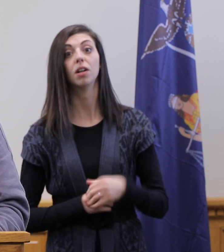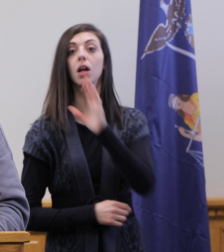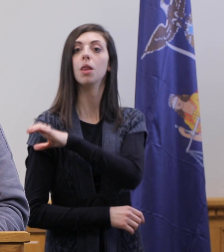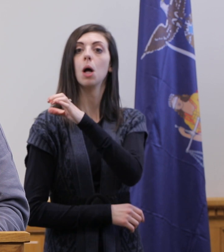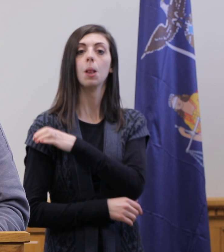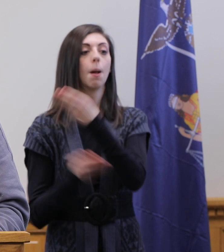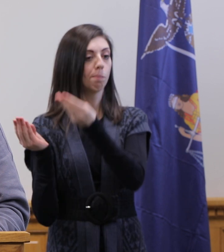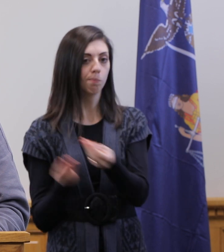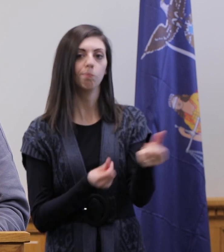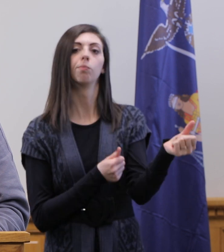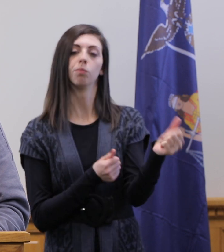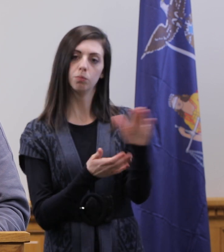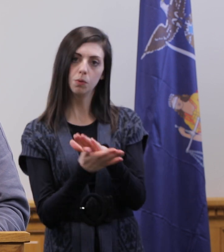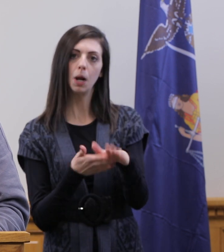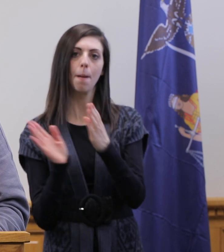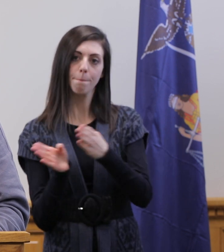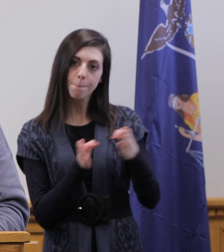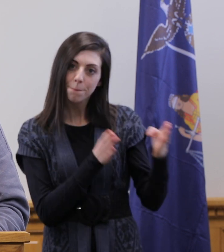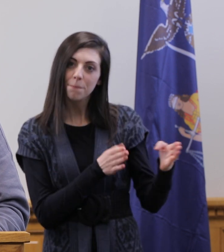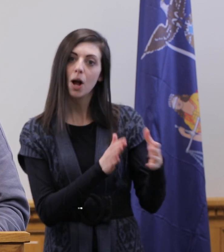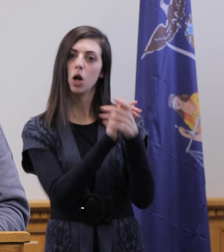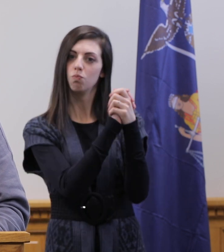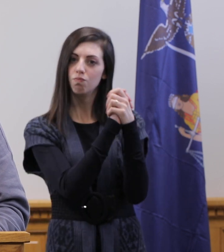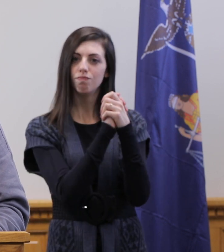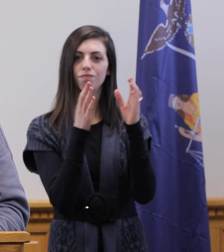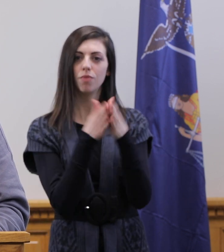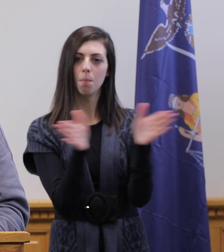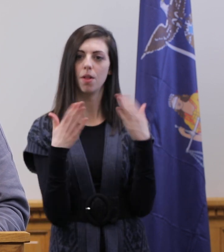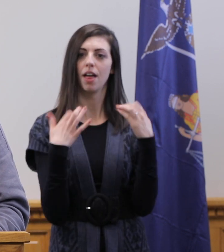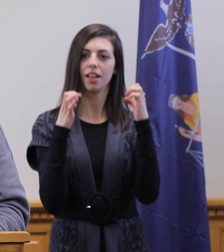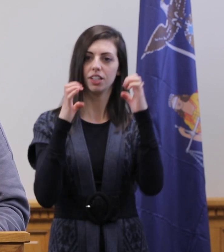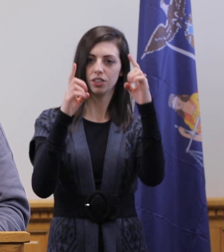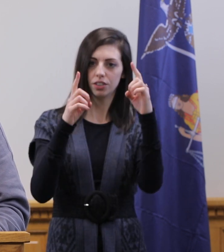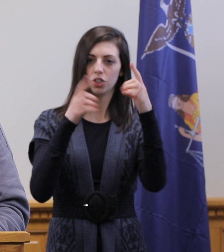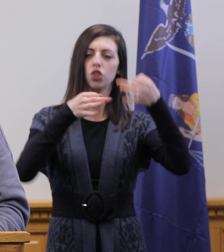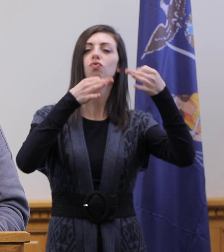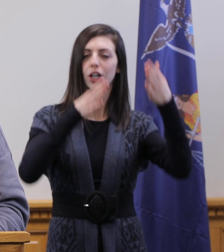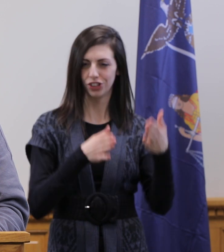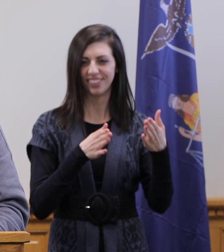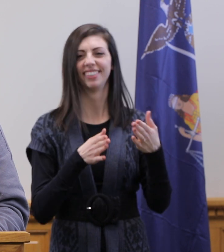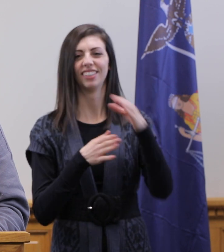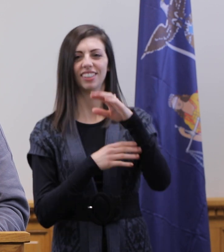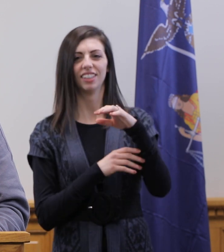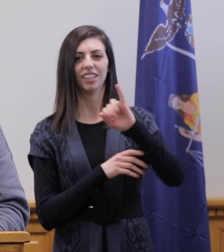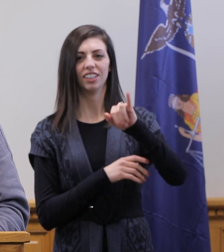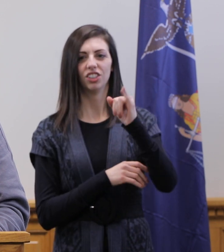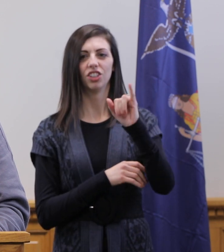very smoothly and was well organized. I congratulate Public Health Director Jin Chang Wang for his team's outstanding